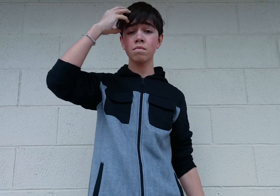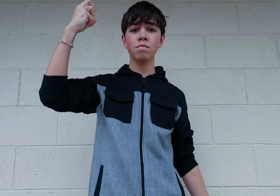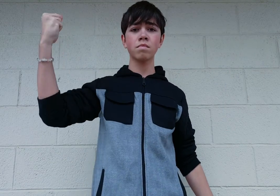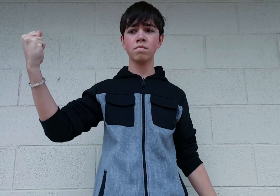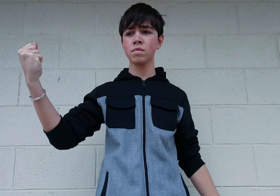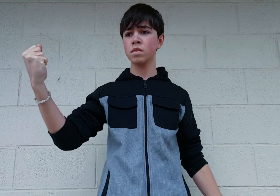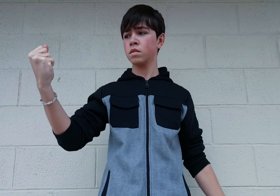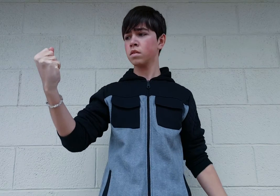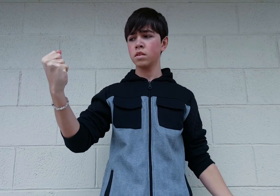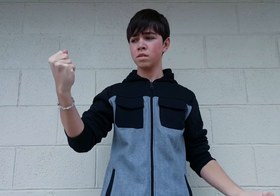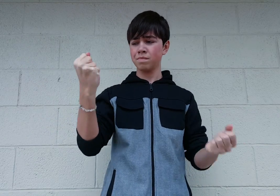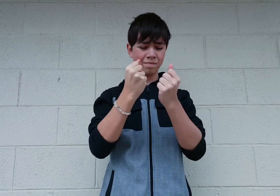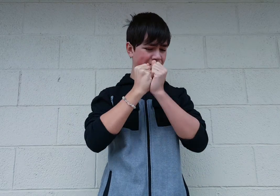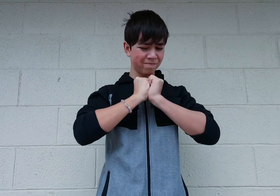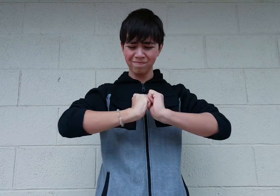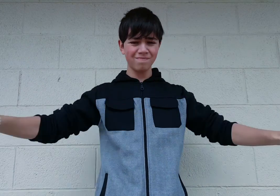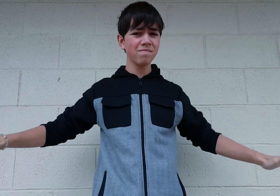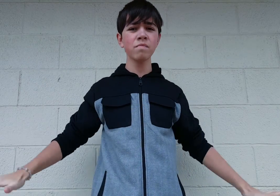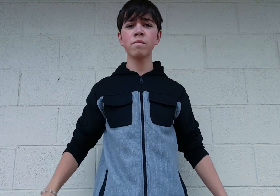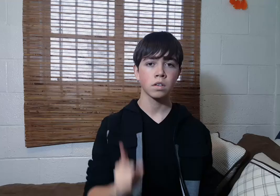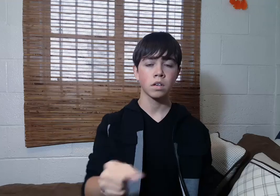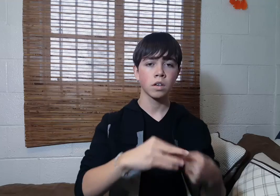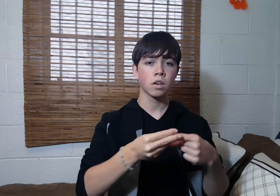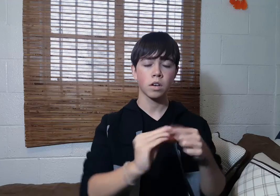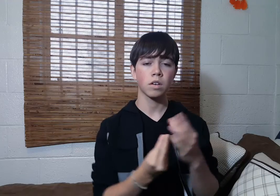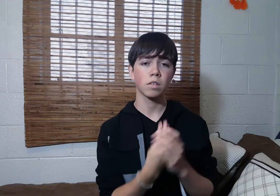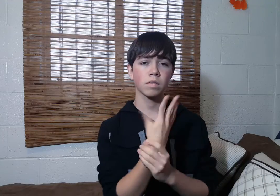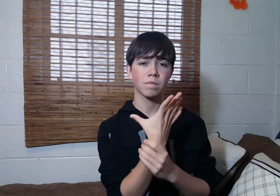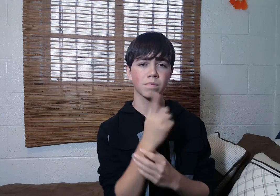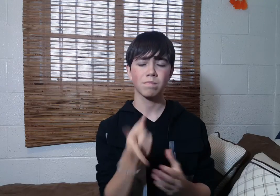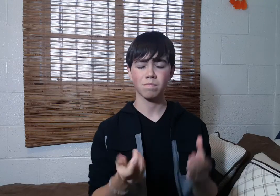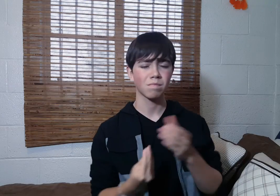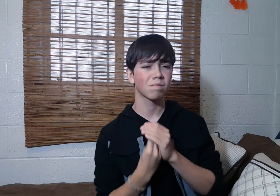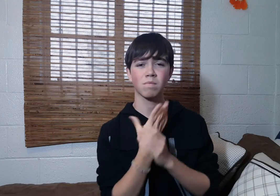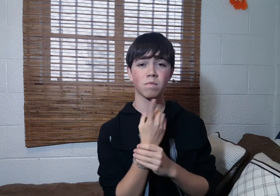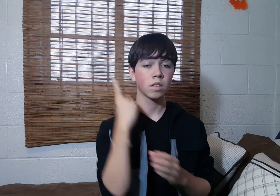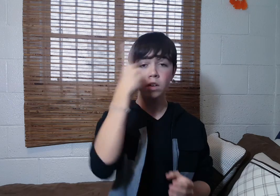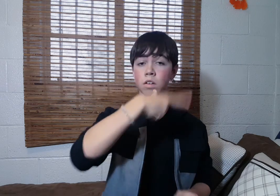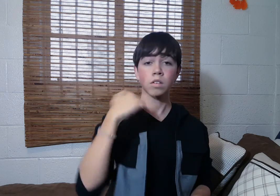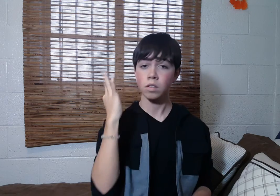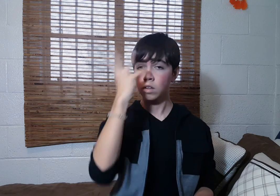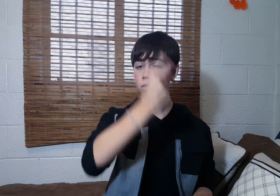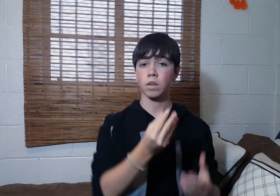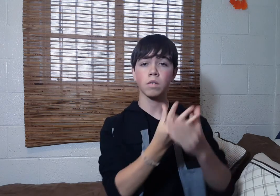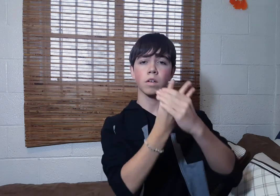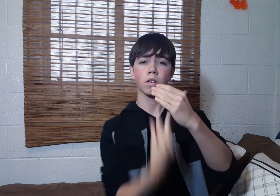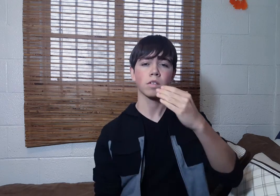and ease and use And you're a cherry blossom, you're about to bloom You look so pretty, but